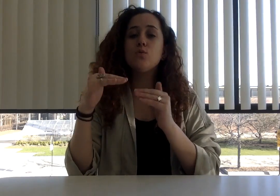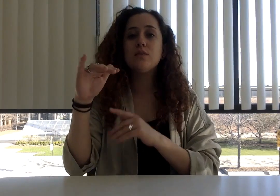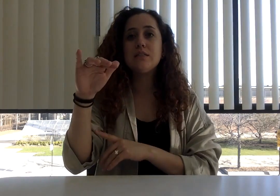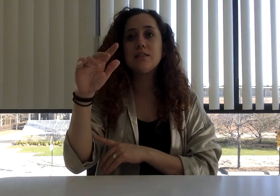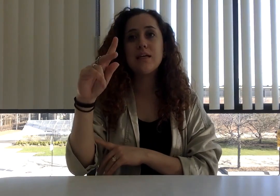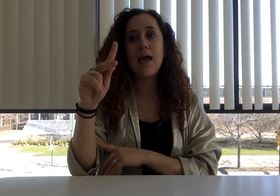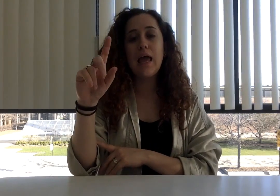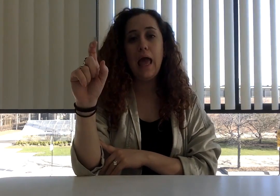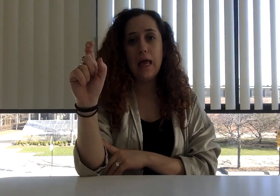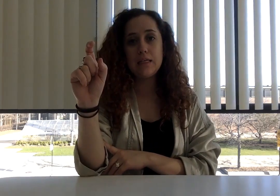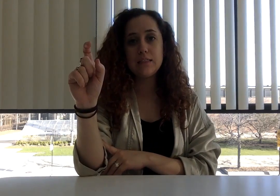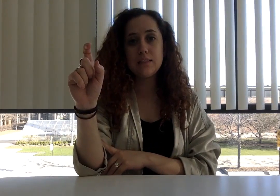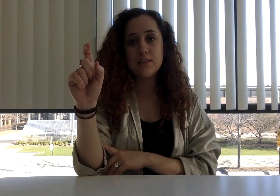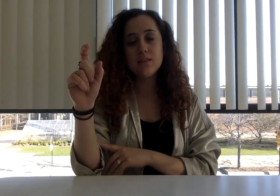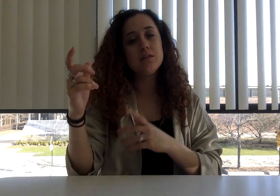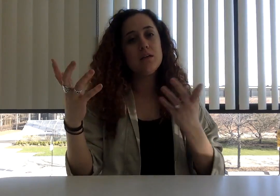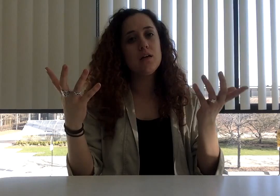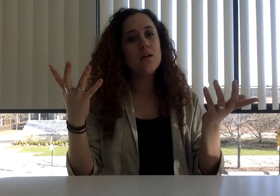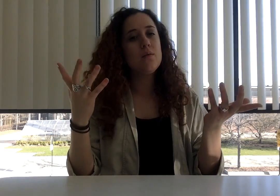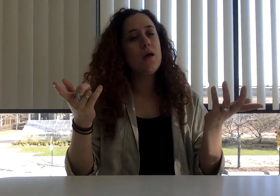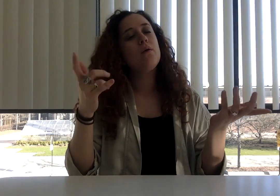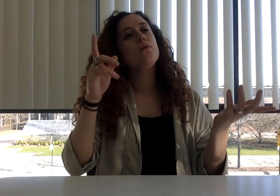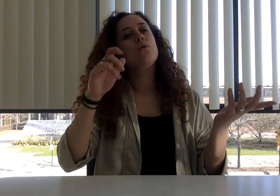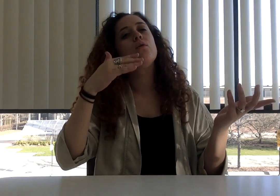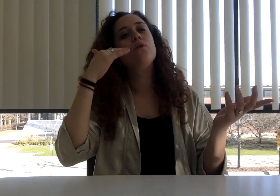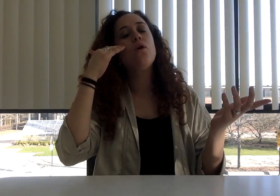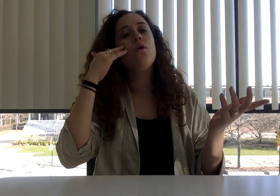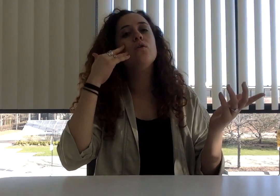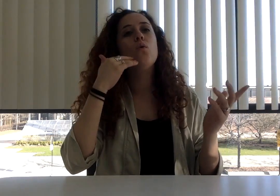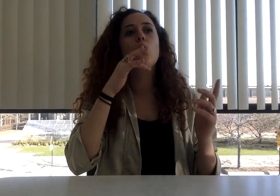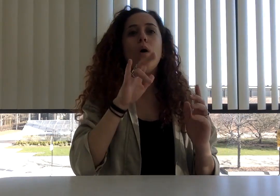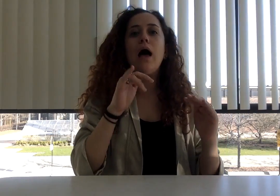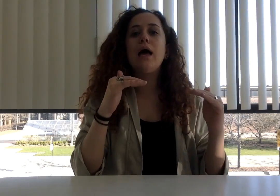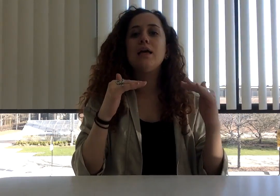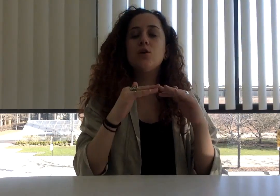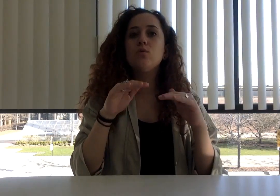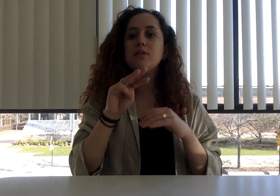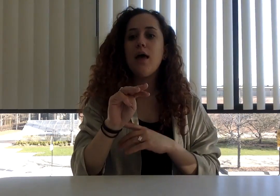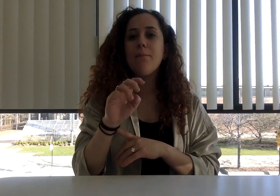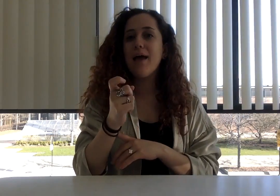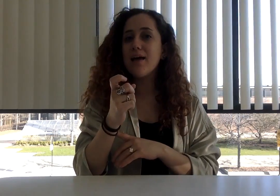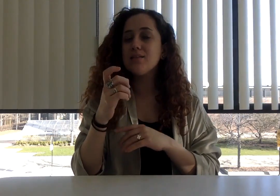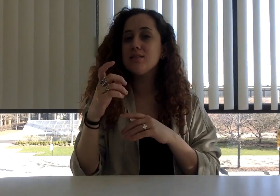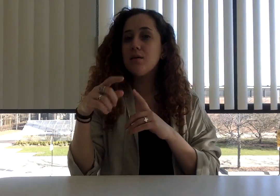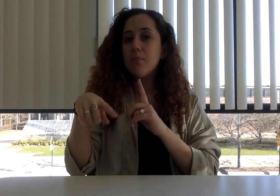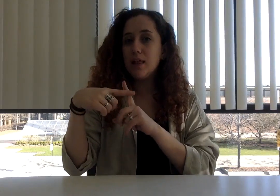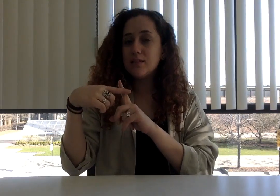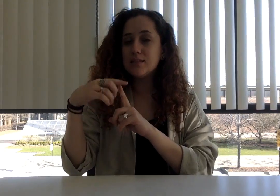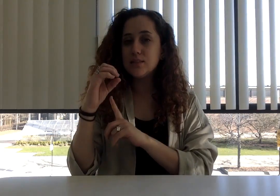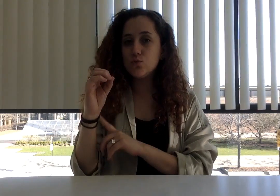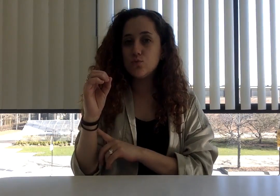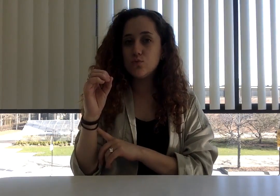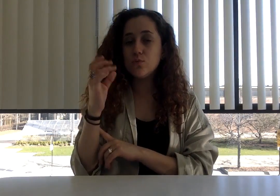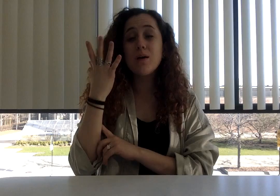We might recognize that more as y equals mx plus 0. Because the direct variation problem